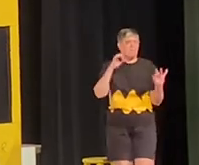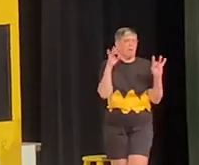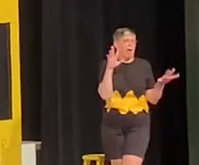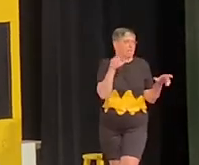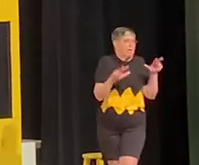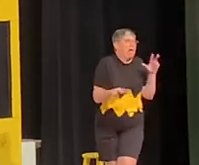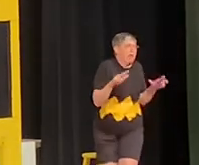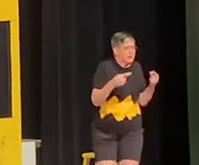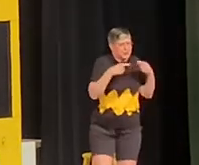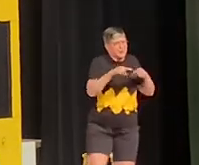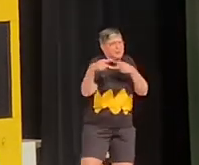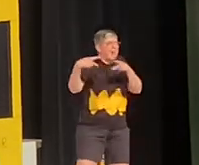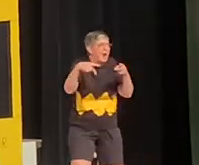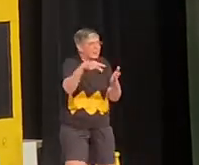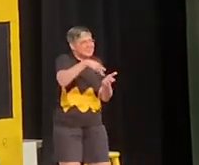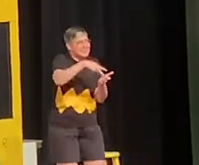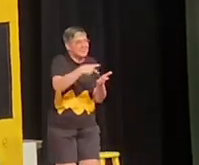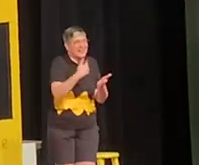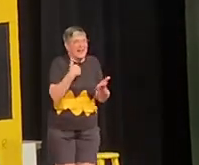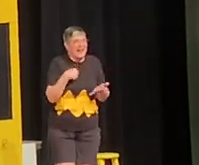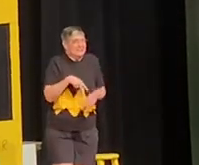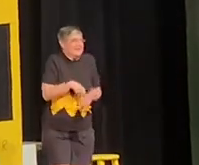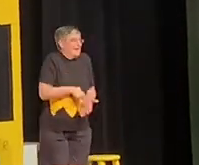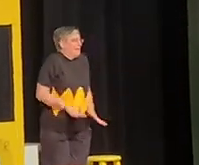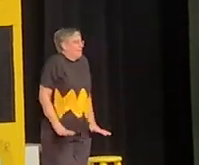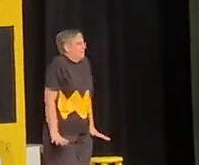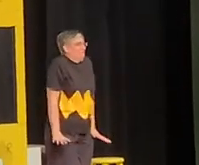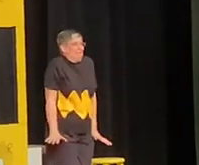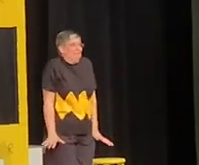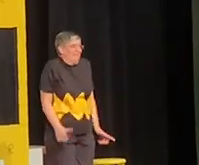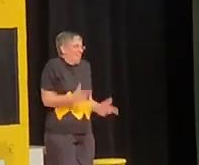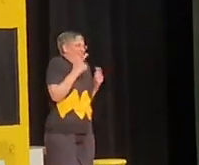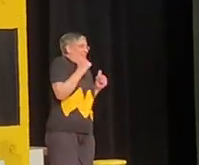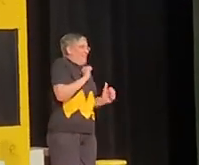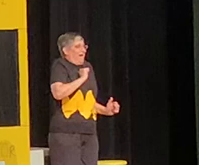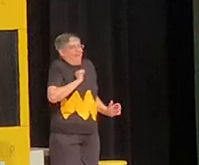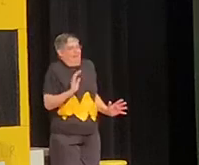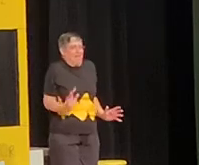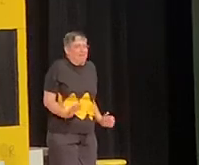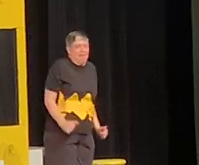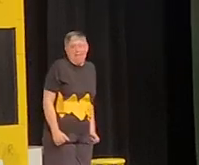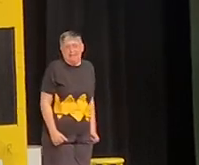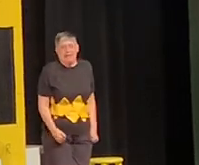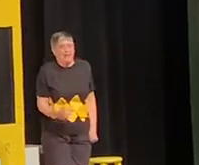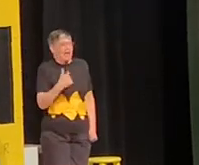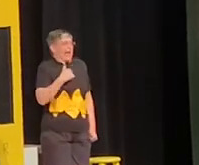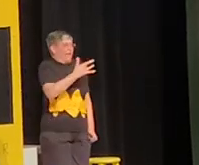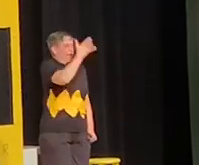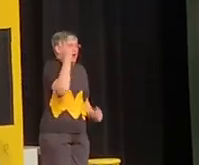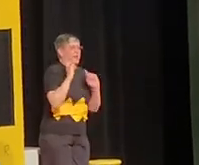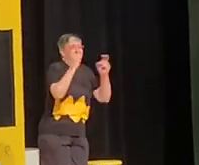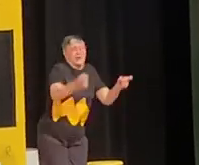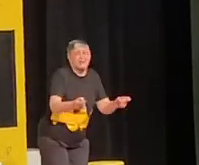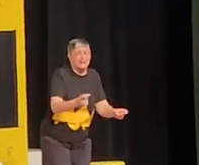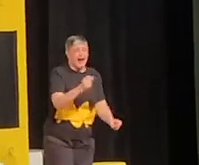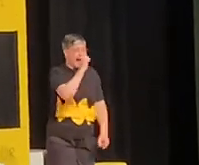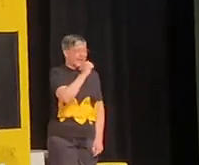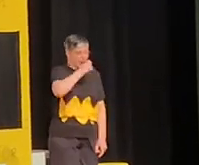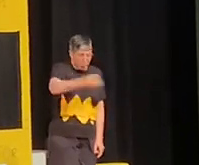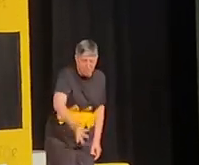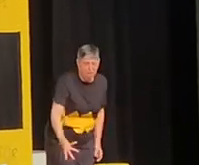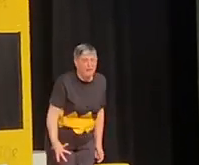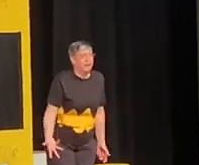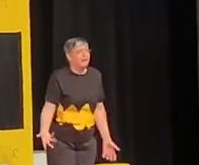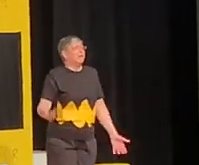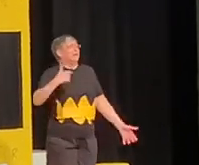usually awful at parties and dances. I stand like a stick or I cough or I laugh or I don't bring a present or I spill the